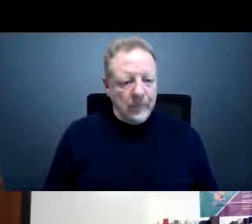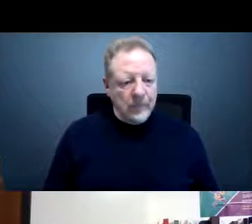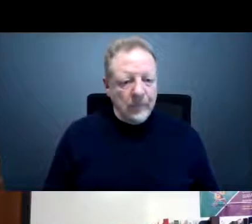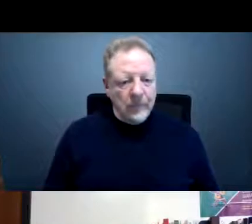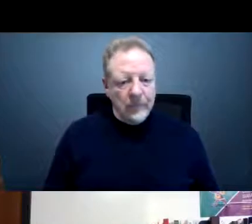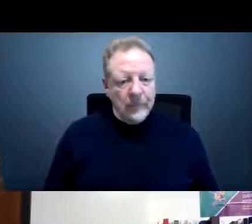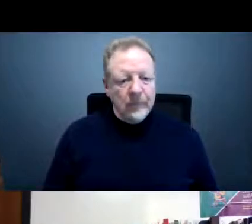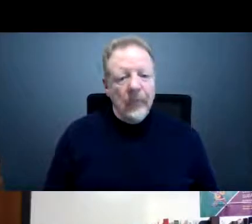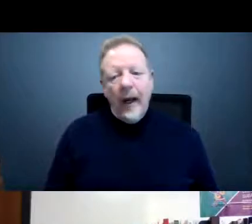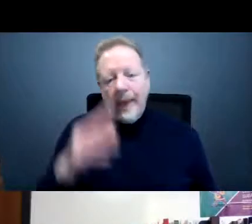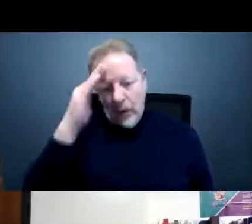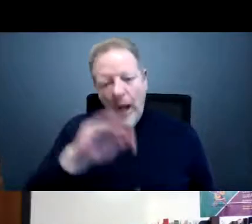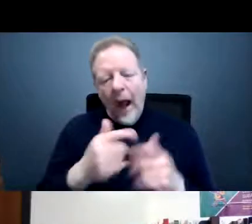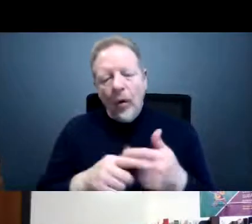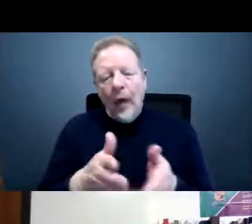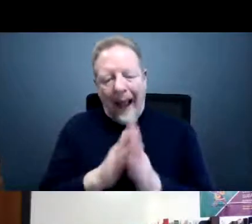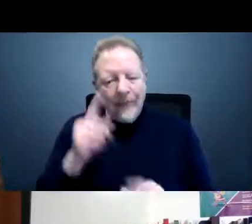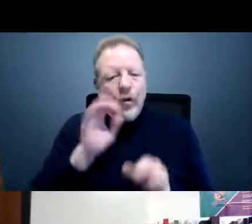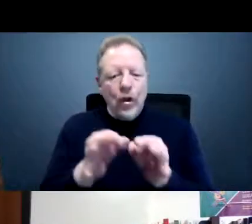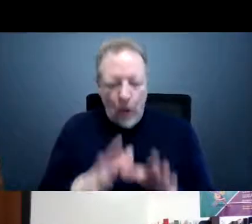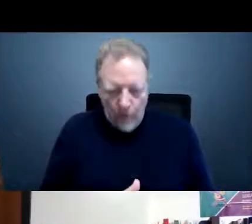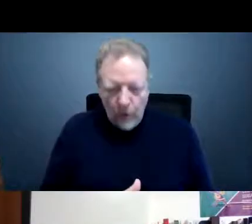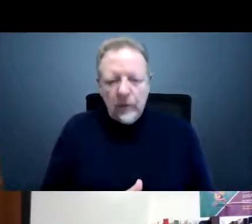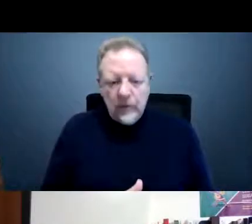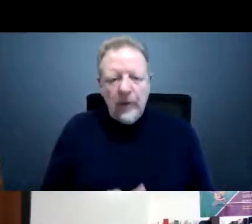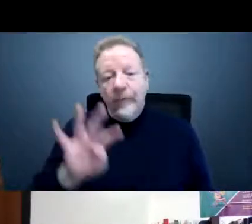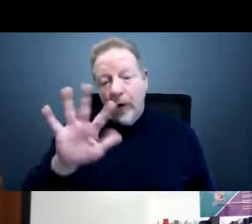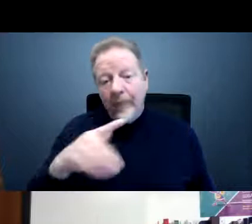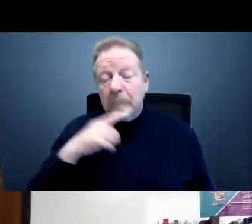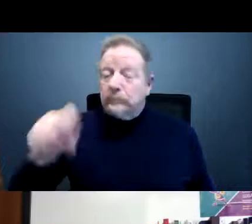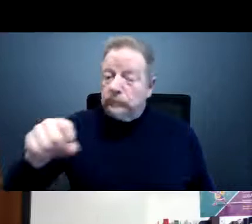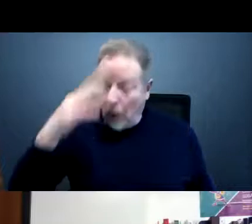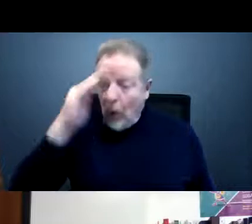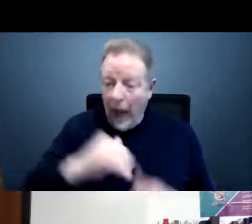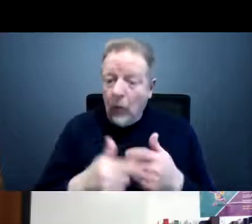And they know how to ask for an interpreter. 45 yes, but 55% no.